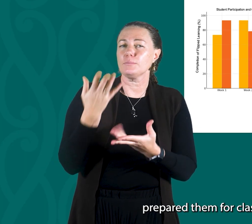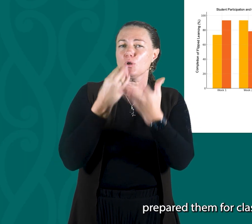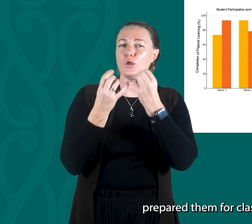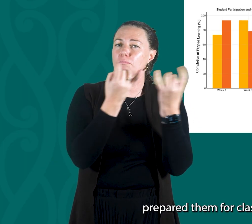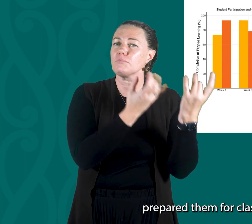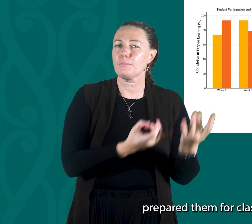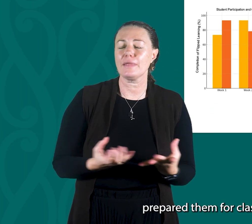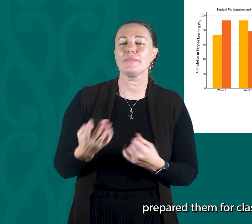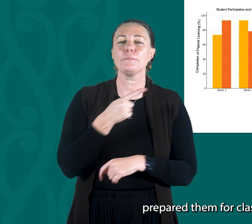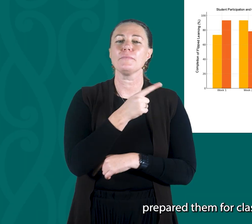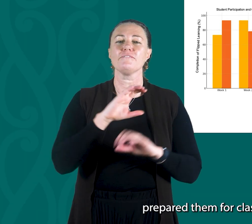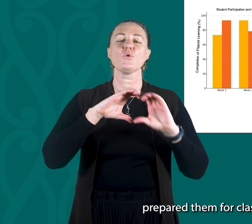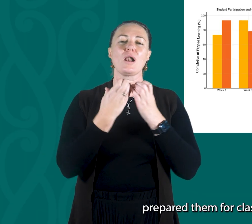them for class activities.